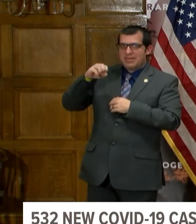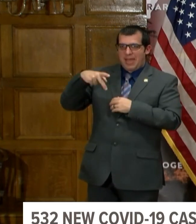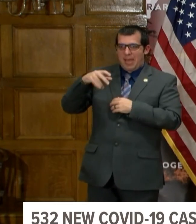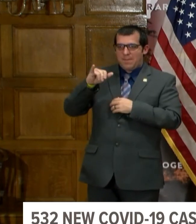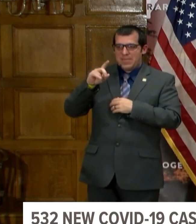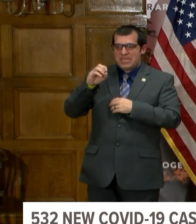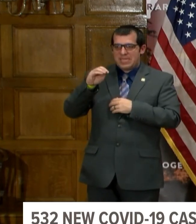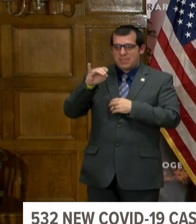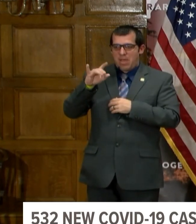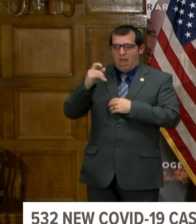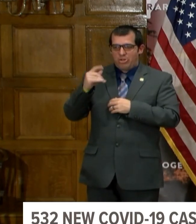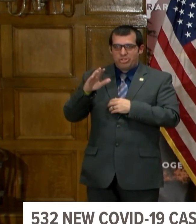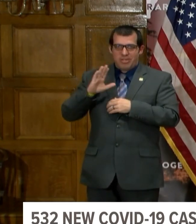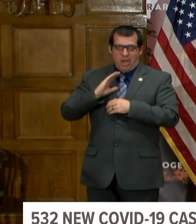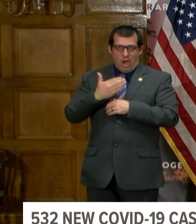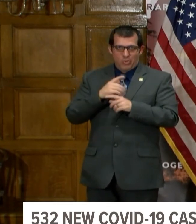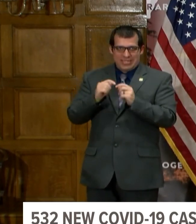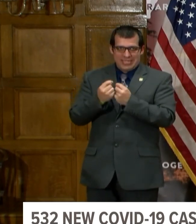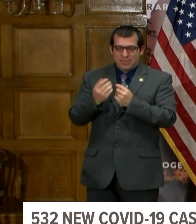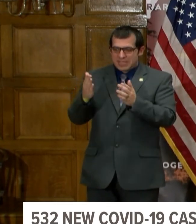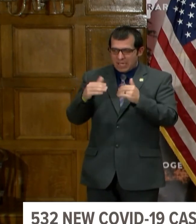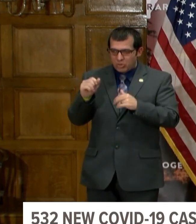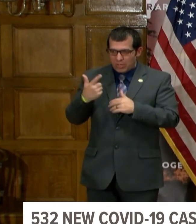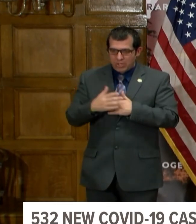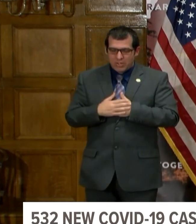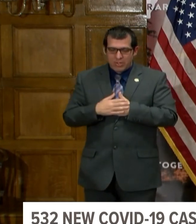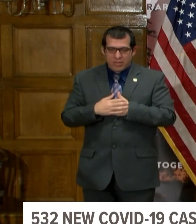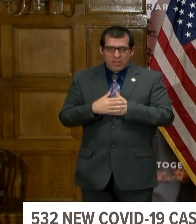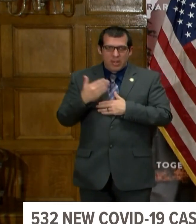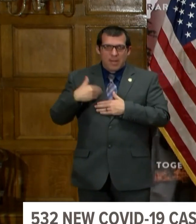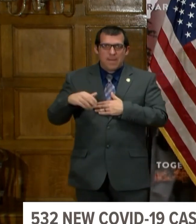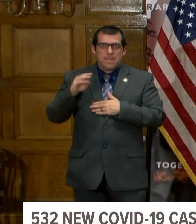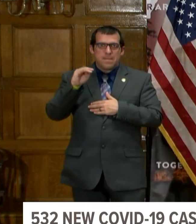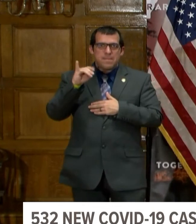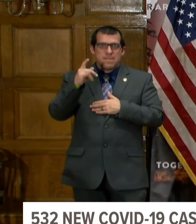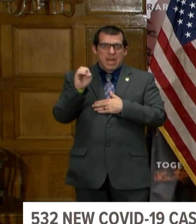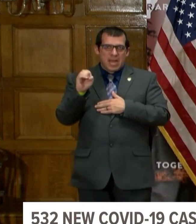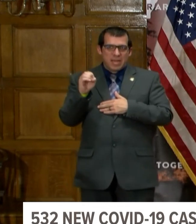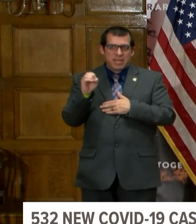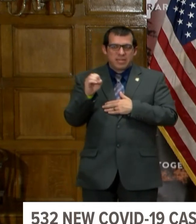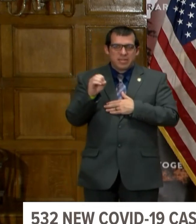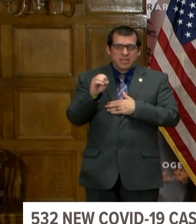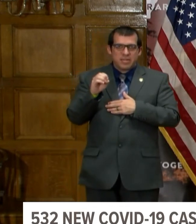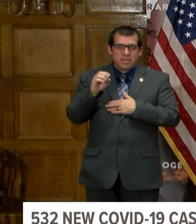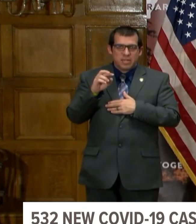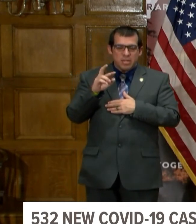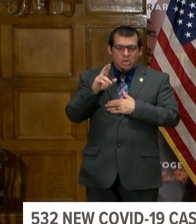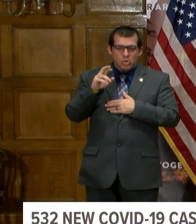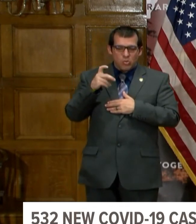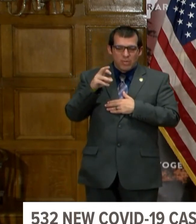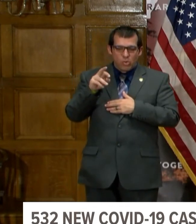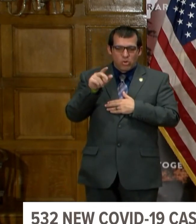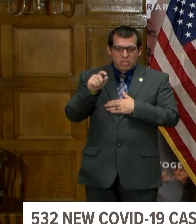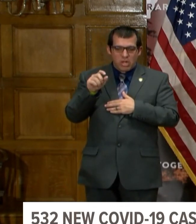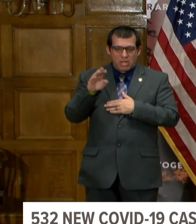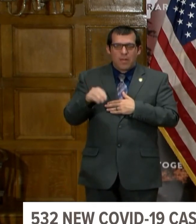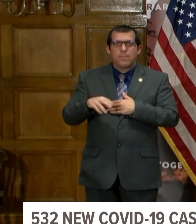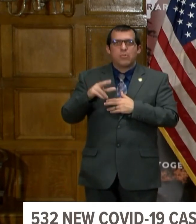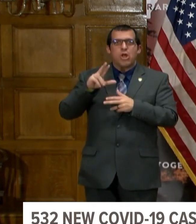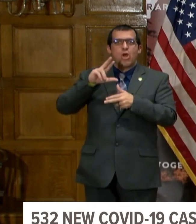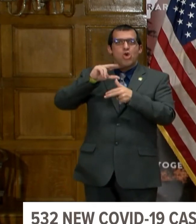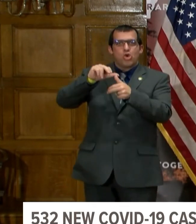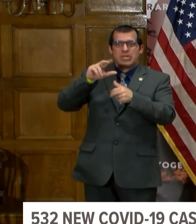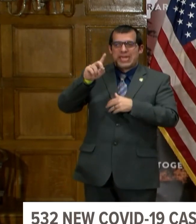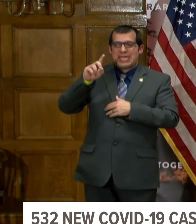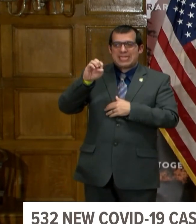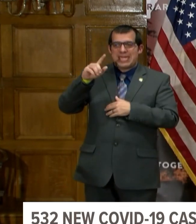team. The next question. Governor Mike McNeil, MagnoliaReporter.com. Hurricane Delta is now